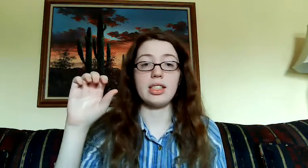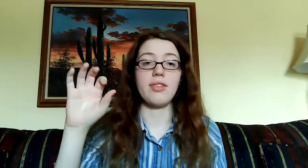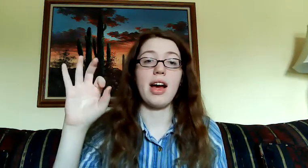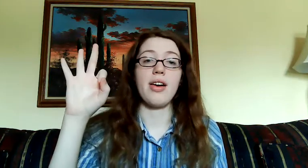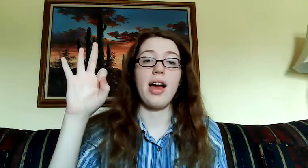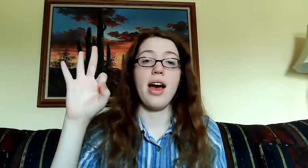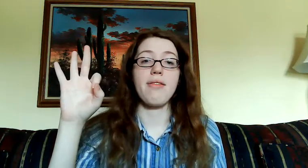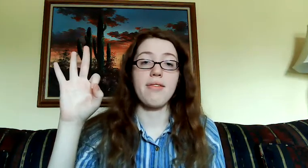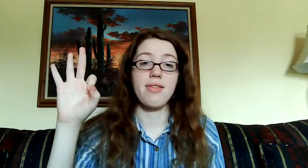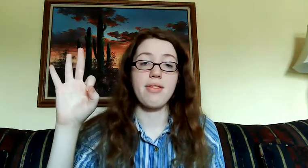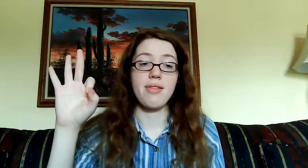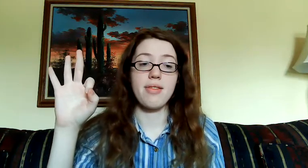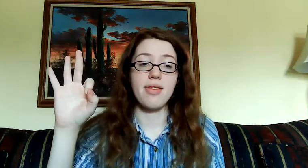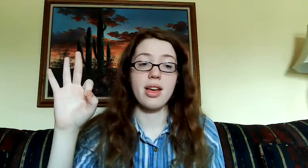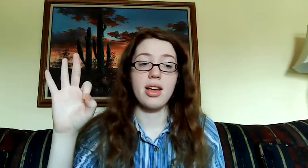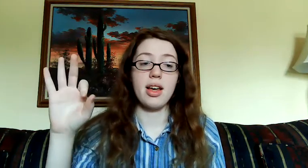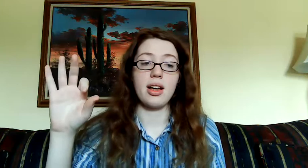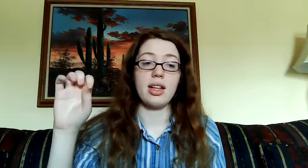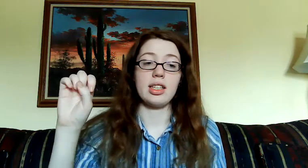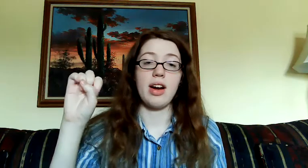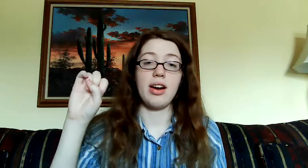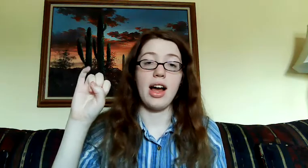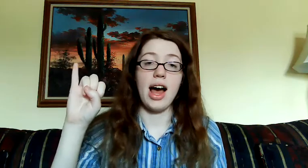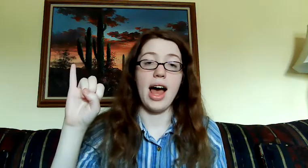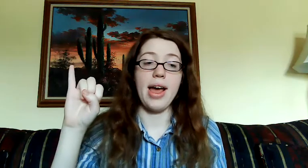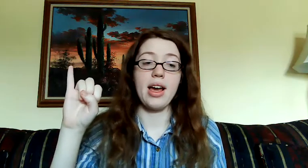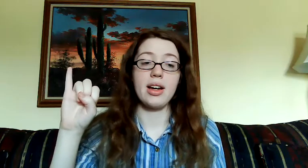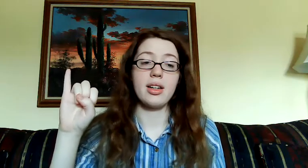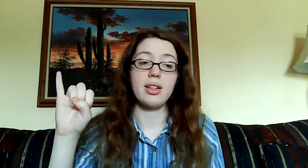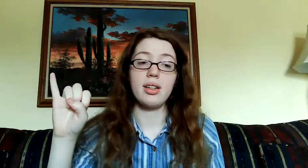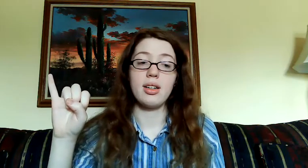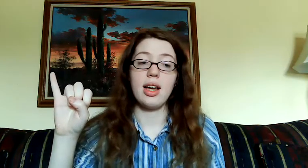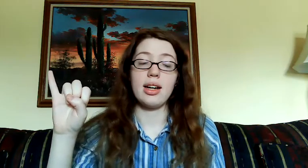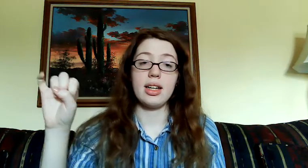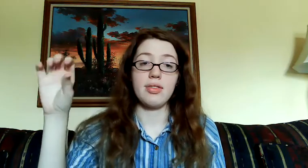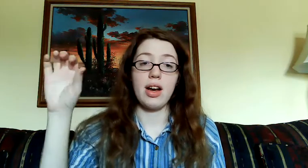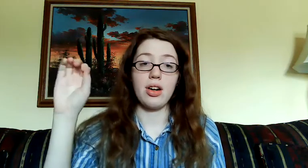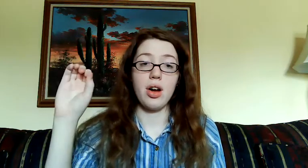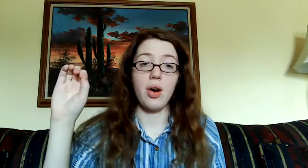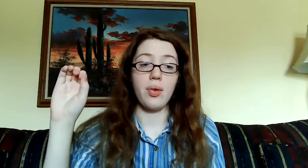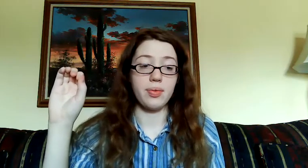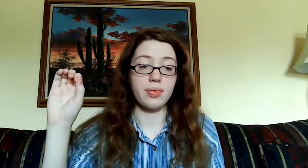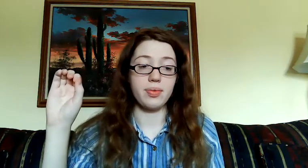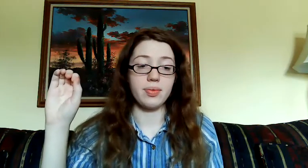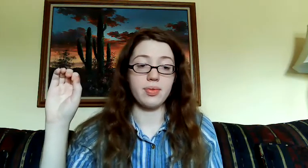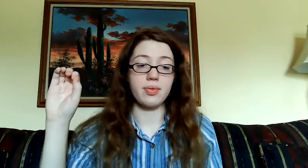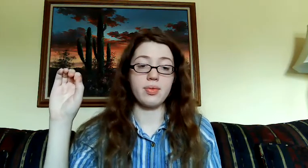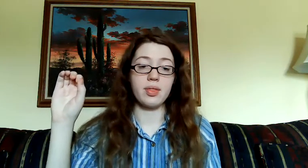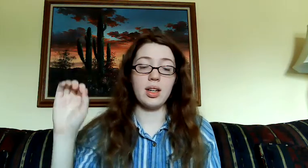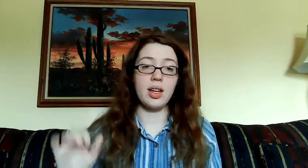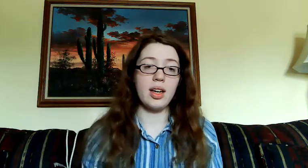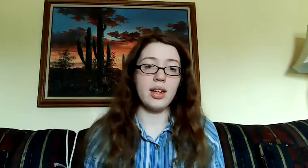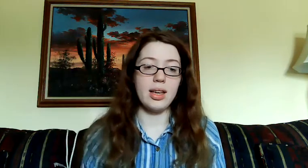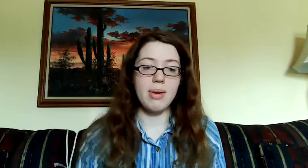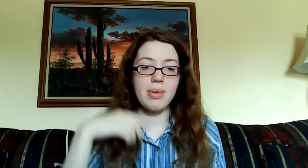Classifier F. Classifier I. And classifier O. Now you may be